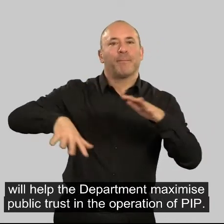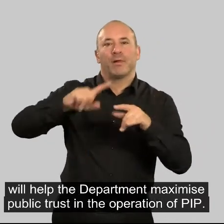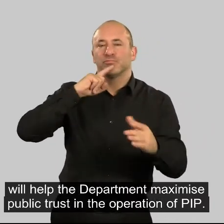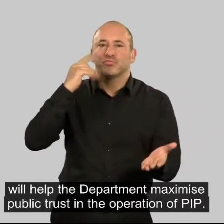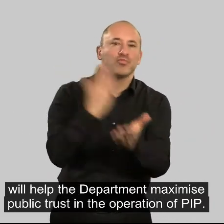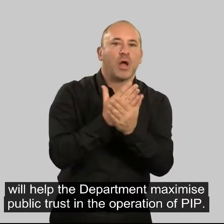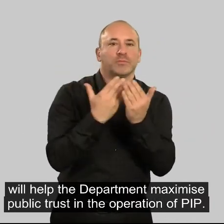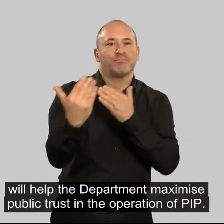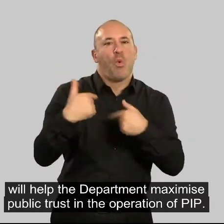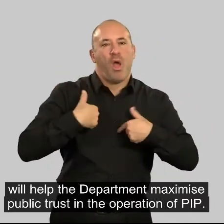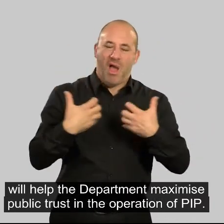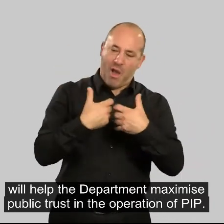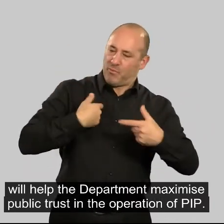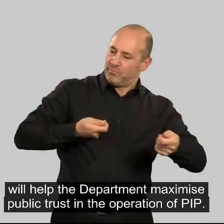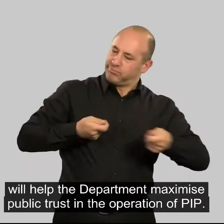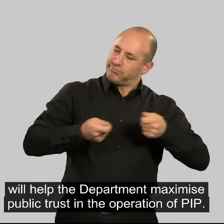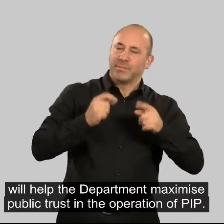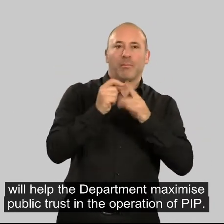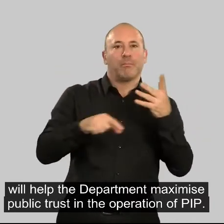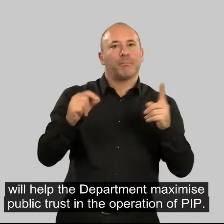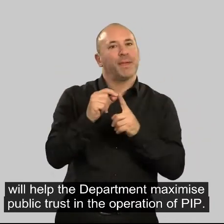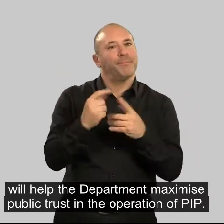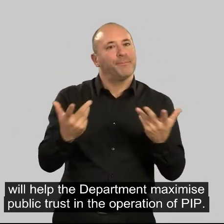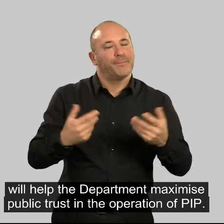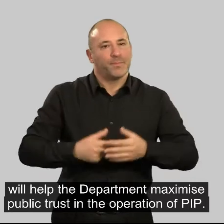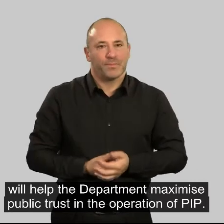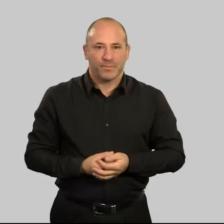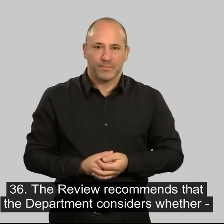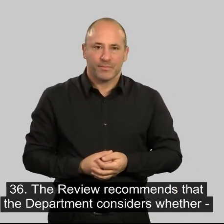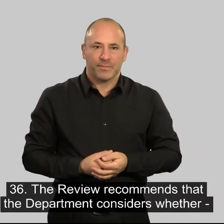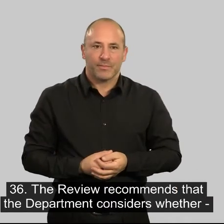trust in the operation of PIP.